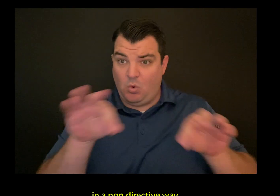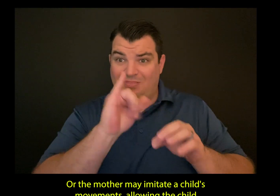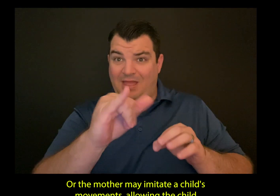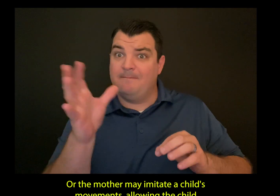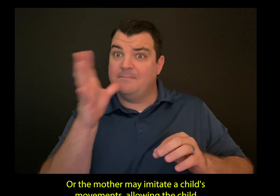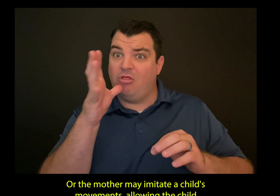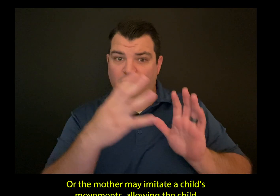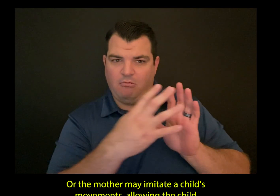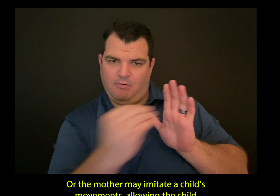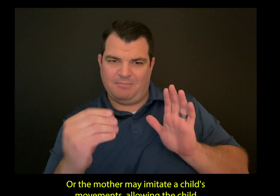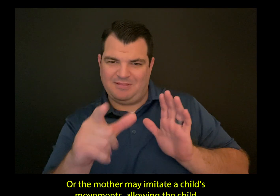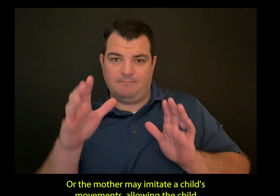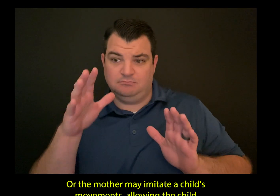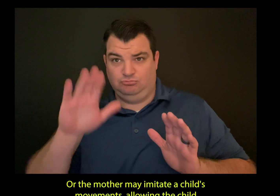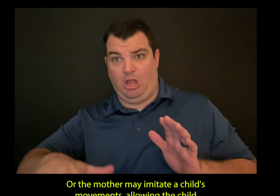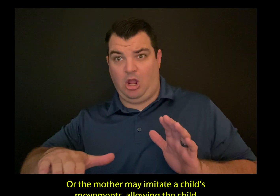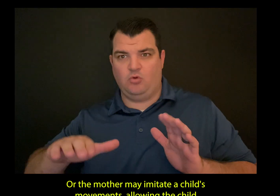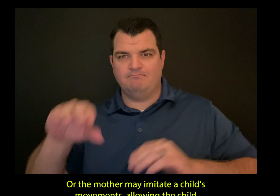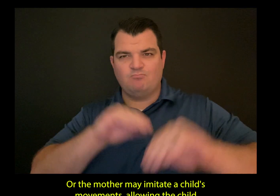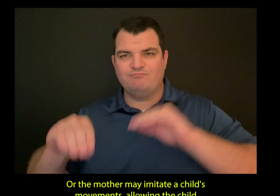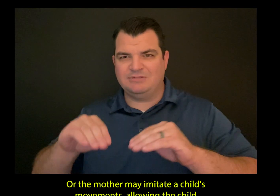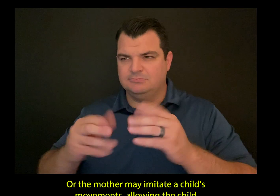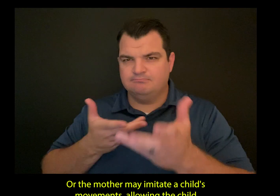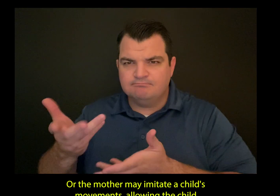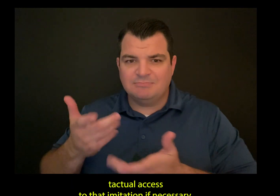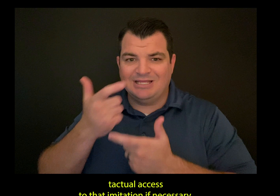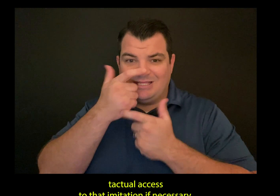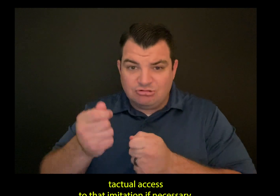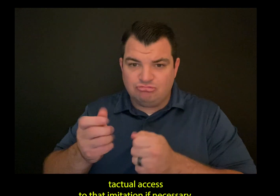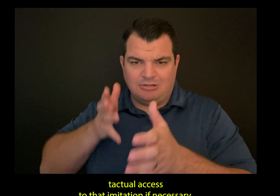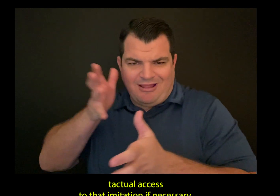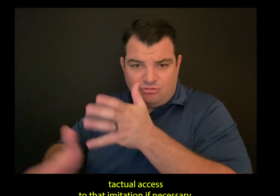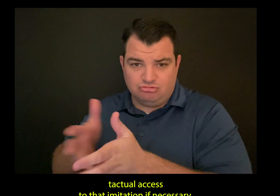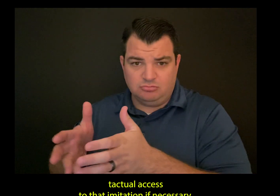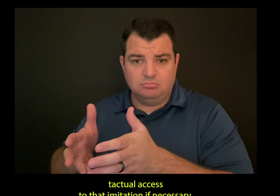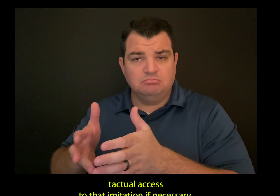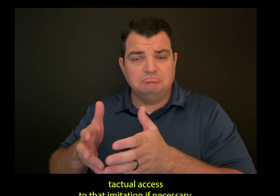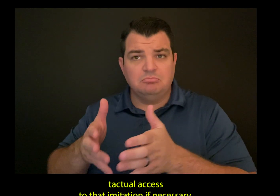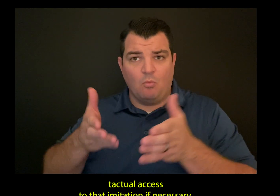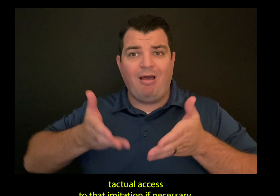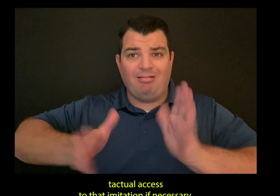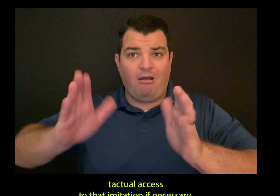Or the mother may imitate a child's movements, allowing the child tactual access to that imitation if